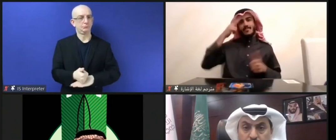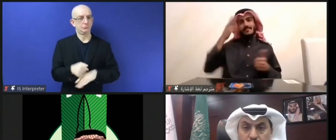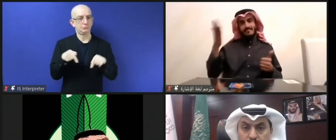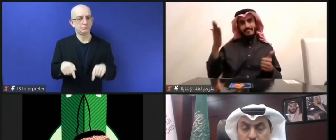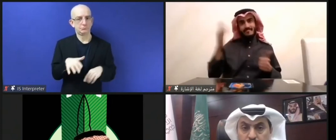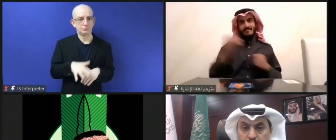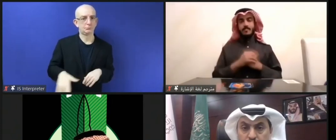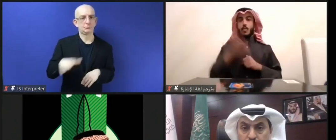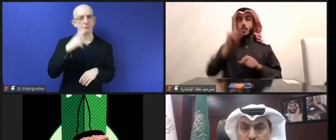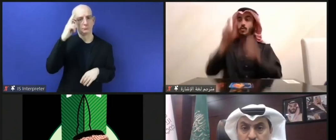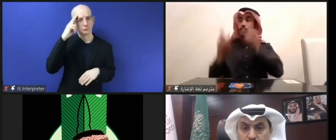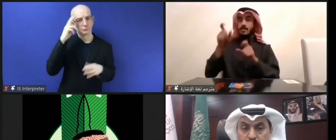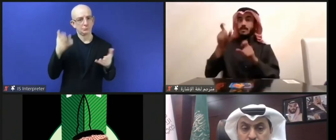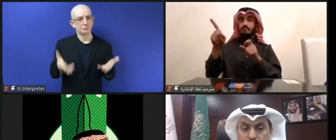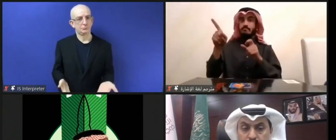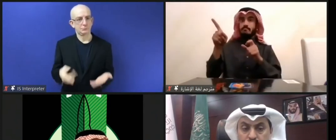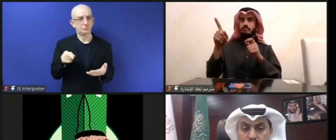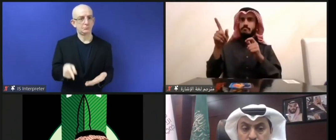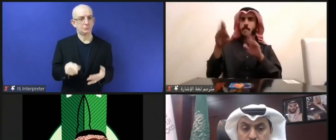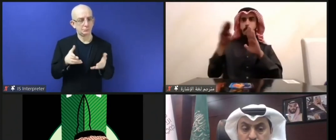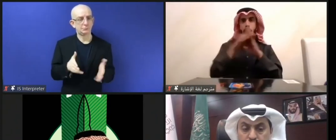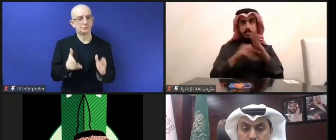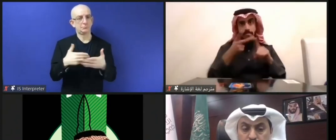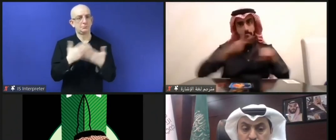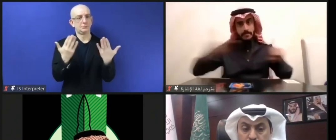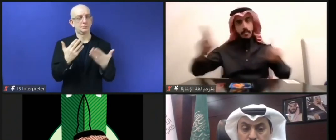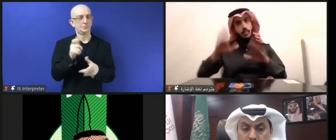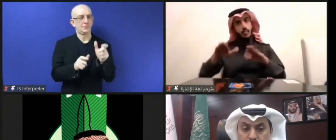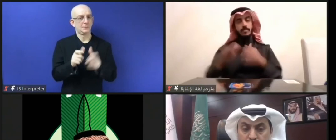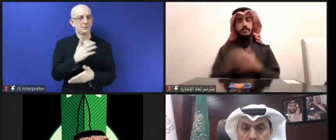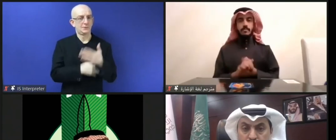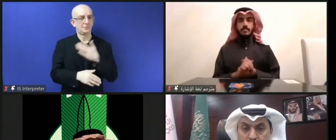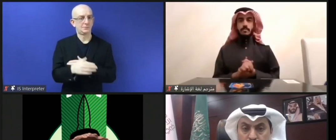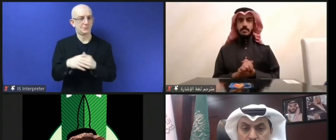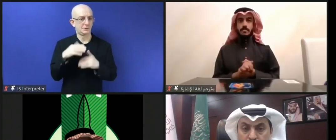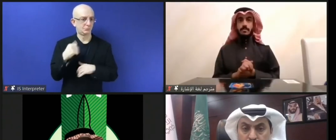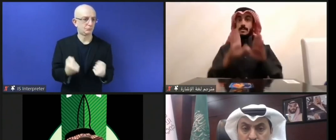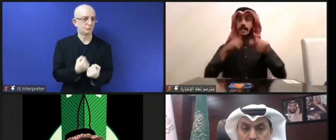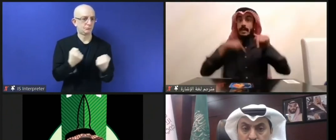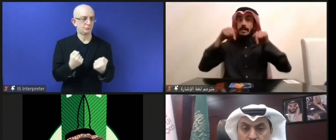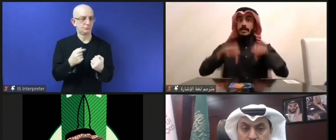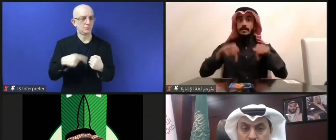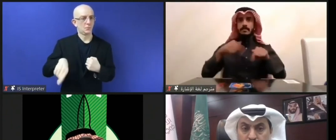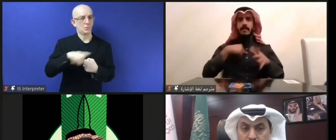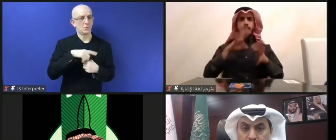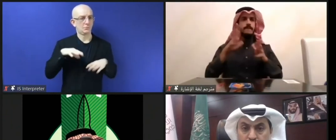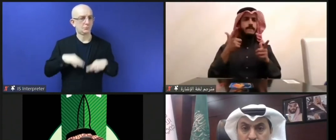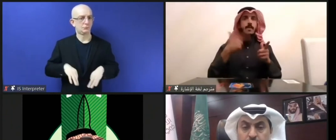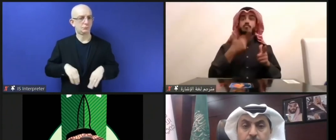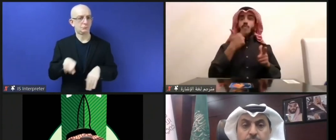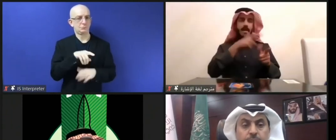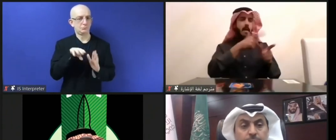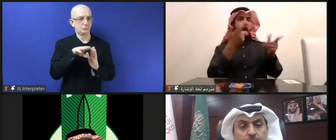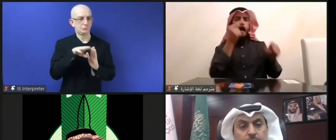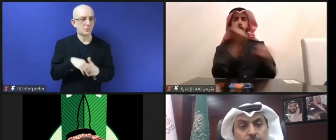the ministries, programs, and services. Now, how can we prepare the work environment to be suitable for a person